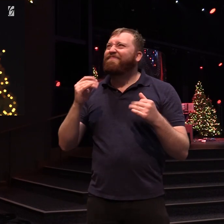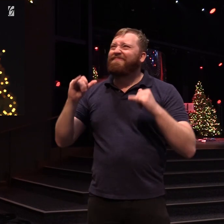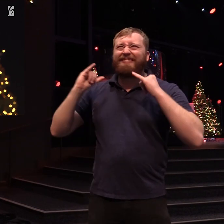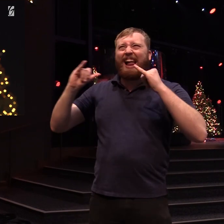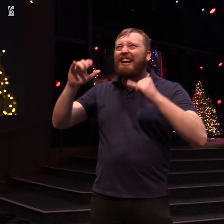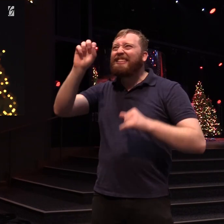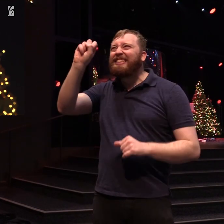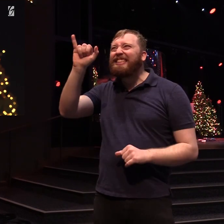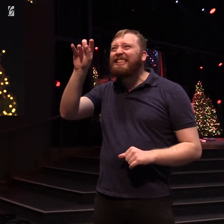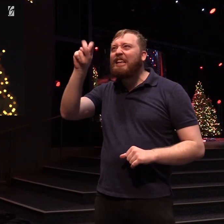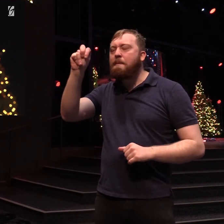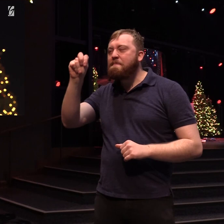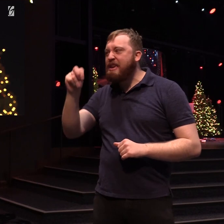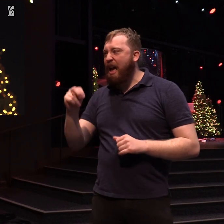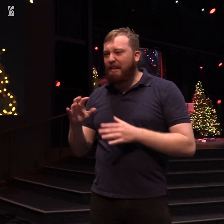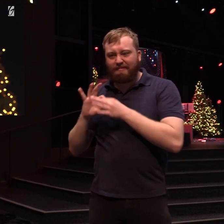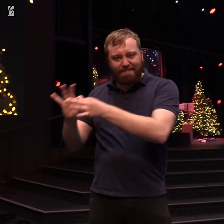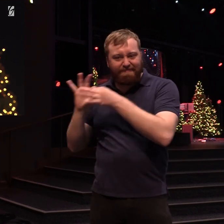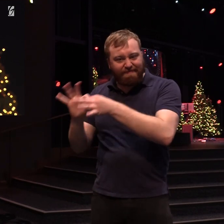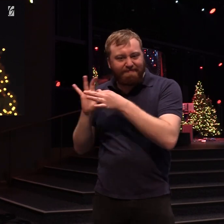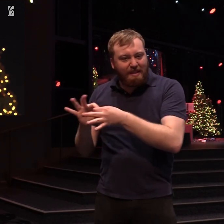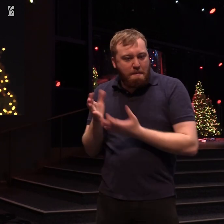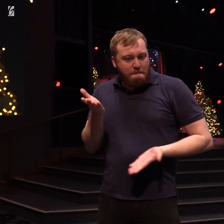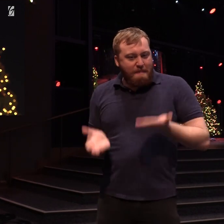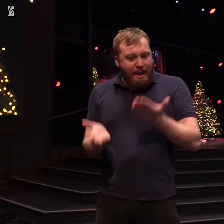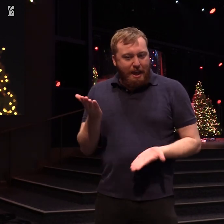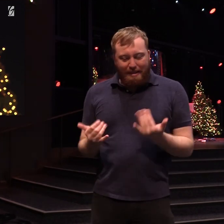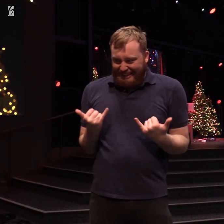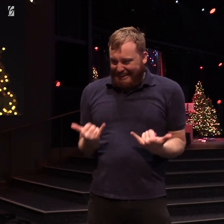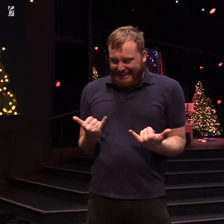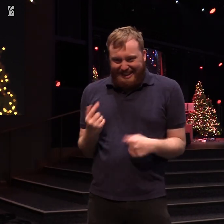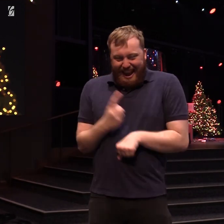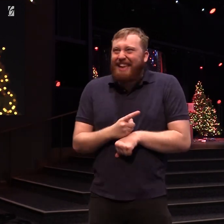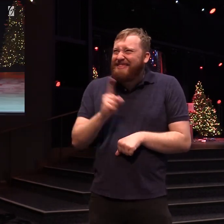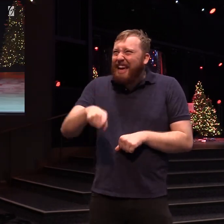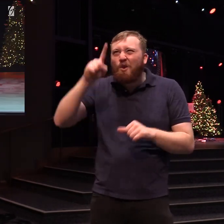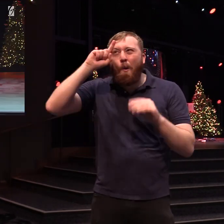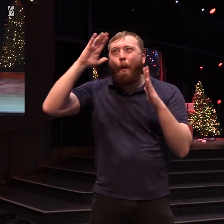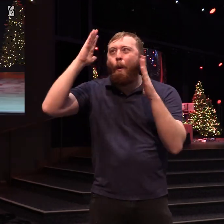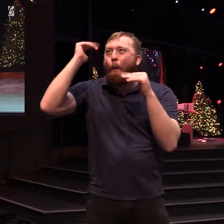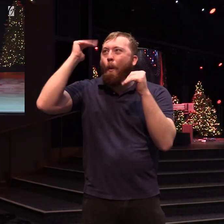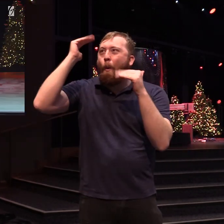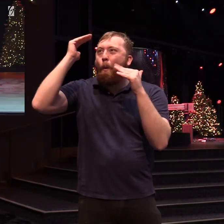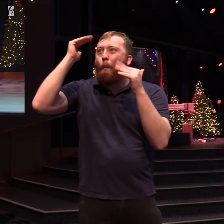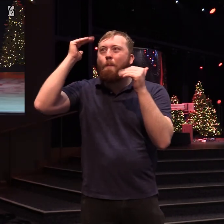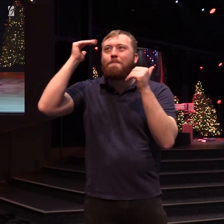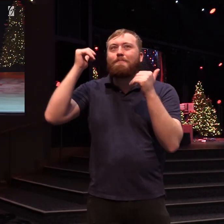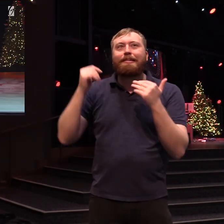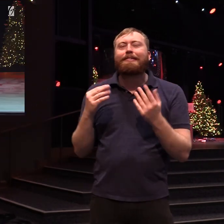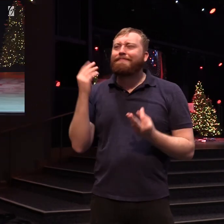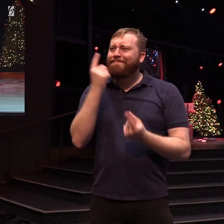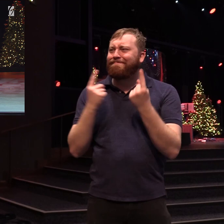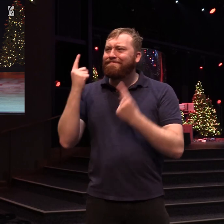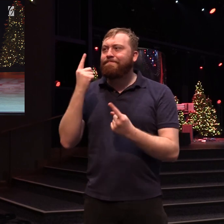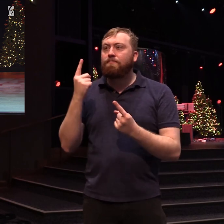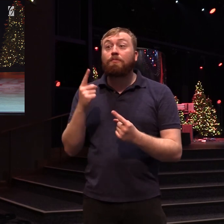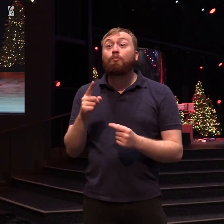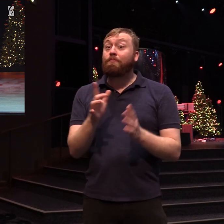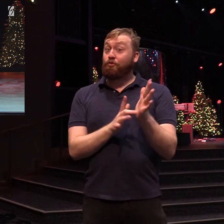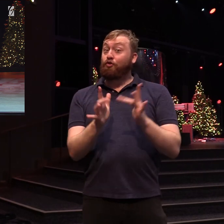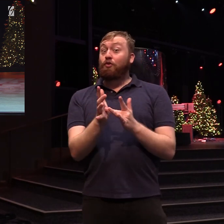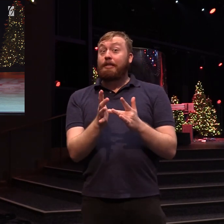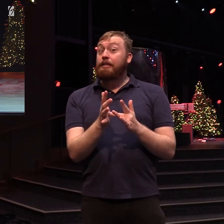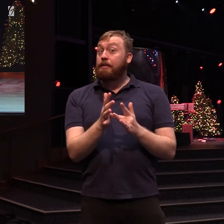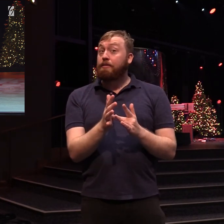us, that perhaps today hope to ponder this time of year, not just what Christ did, but also